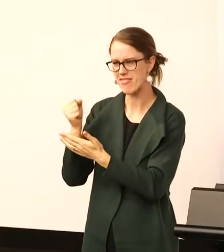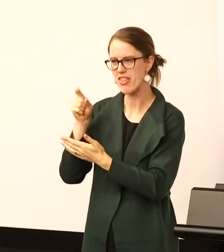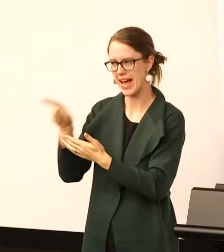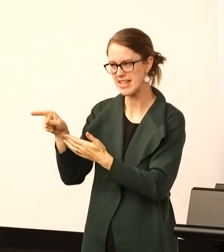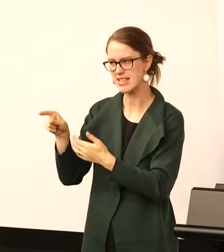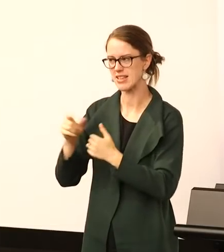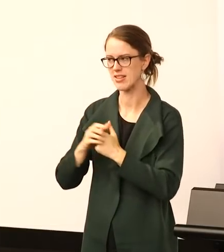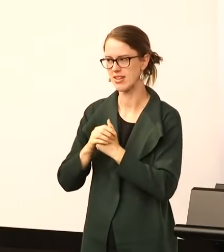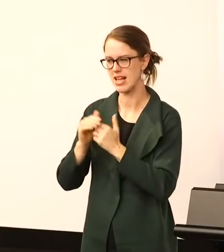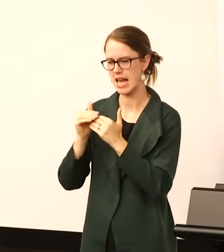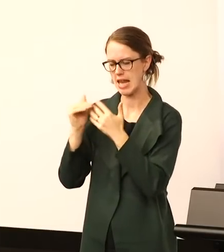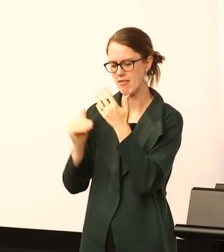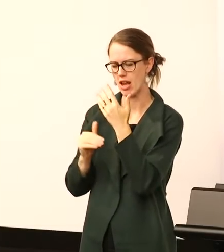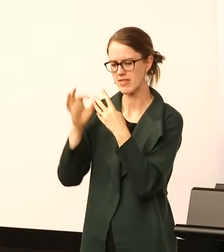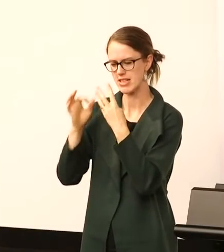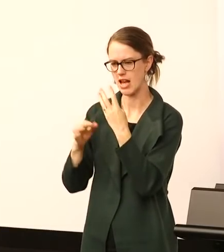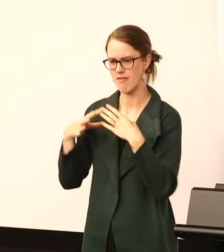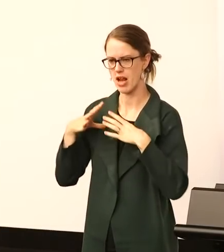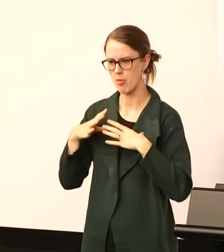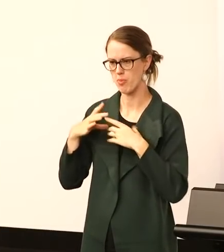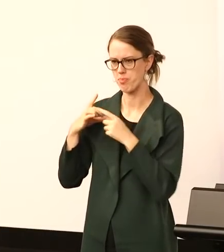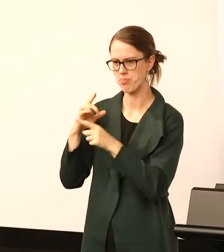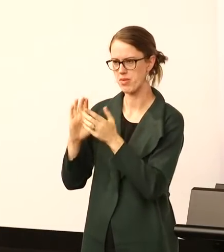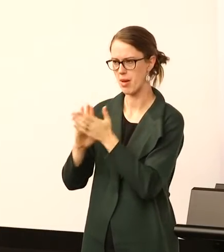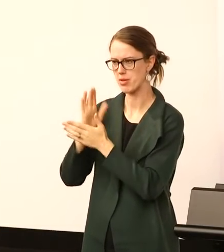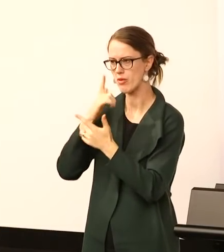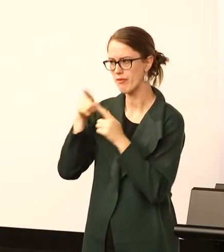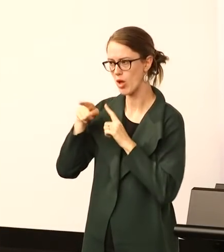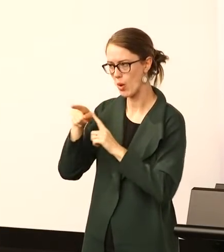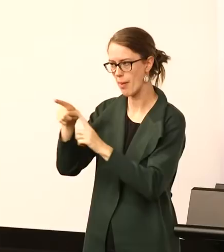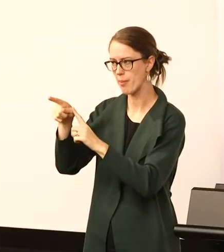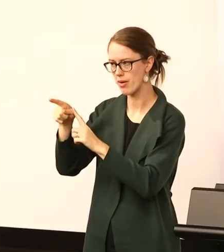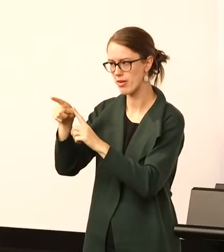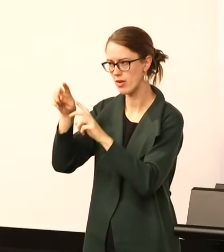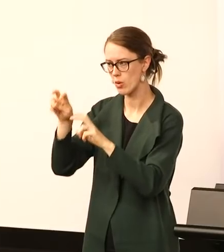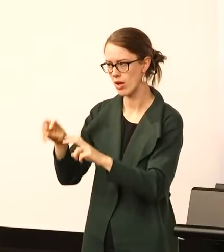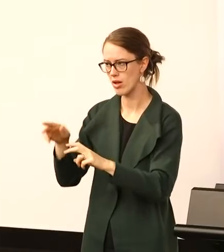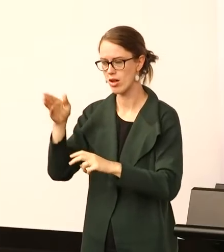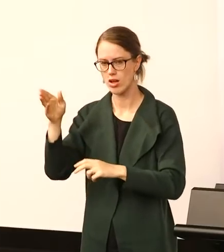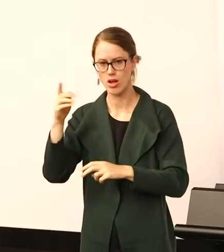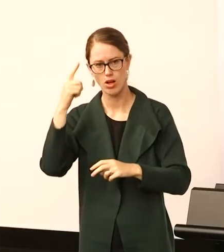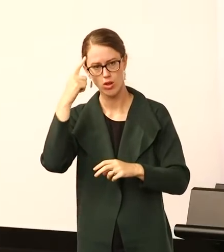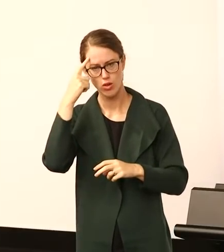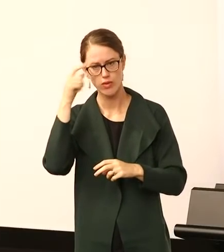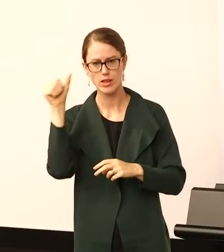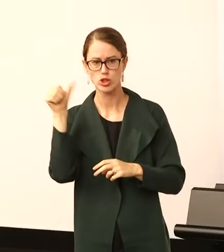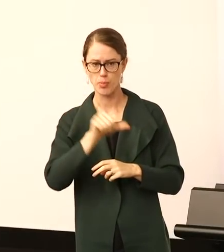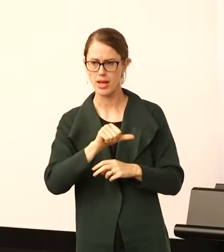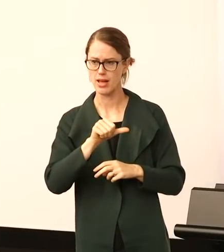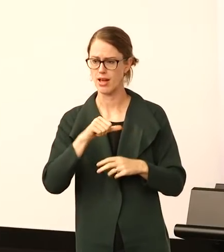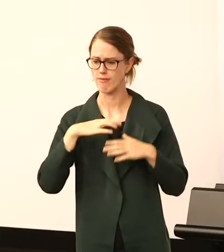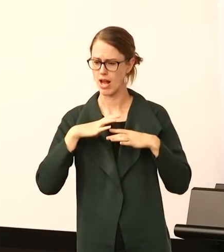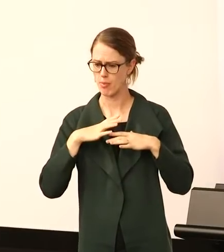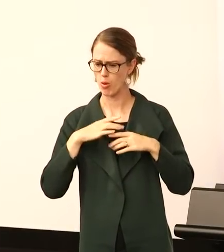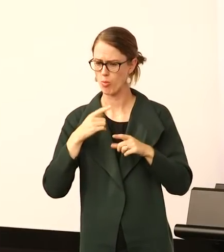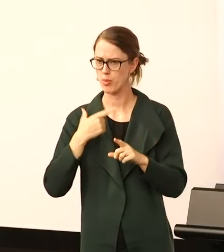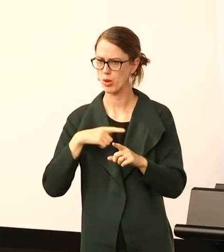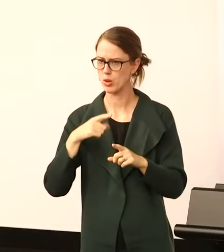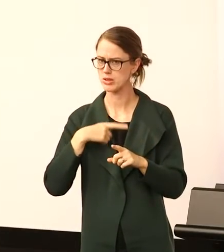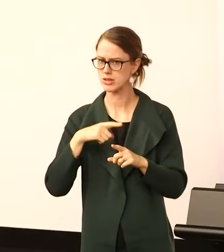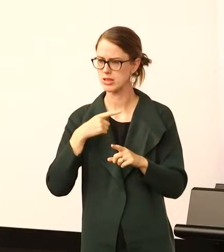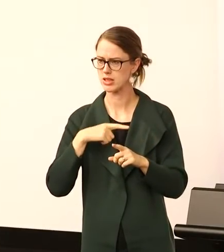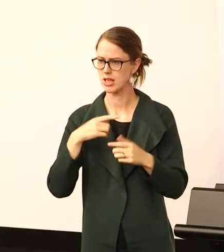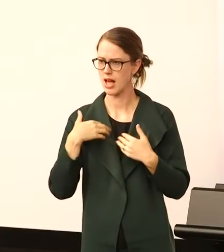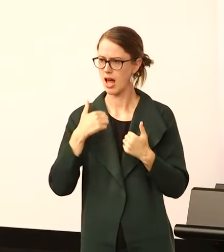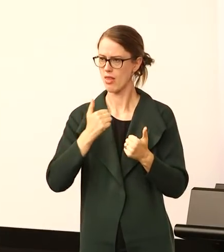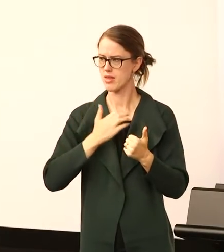that level of detail available, but I'm happy to follow up your inquiry. Yeah, isn't that something that should be available, given it is a sort of